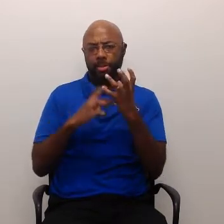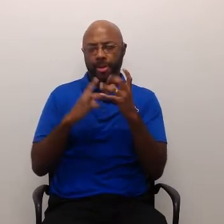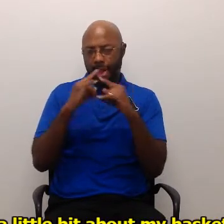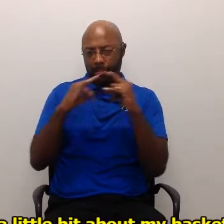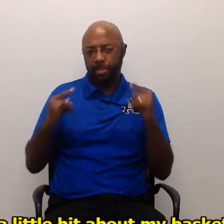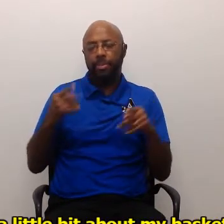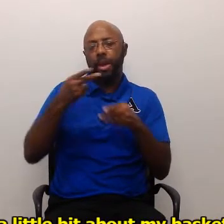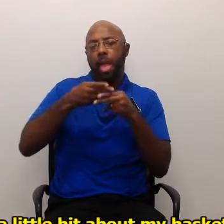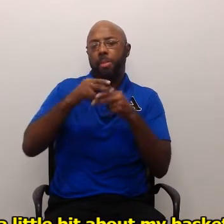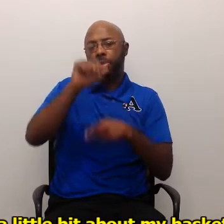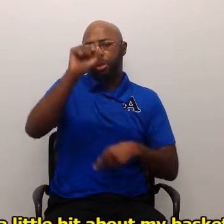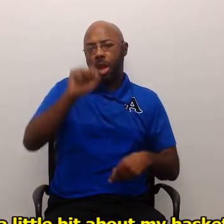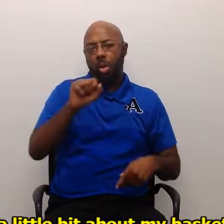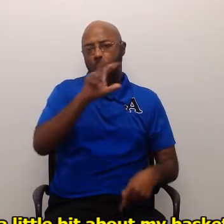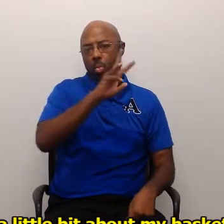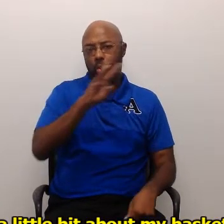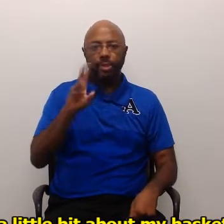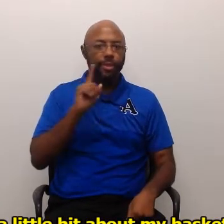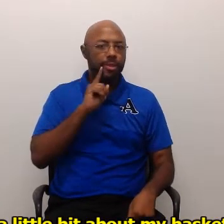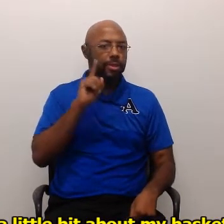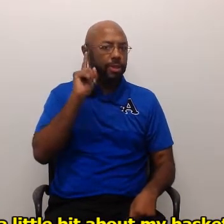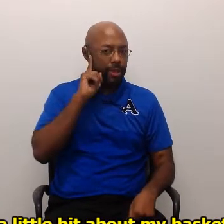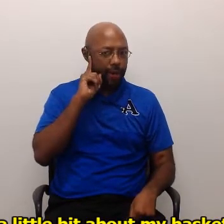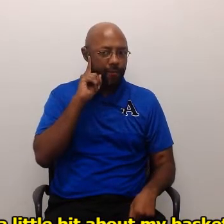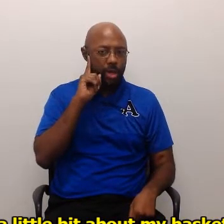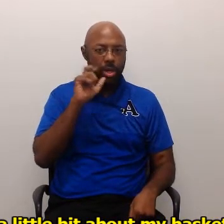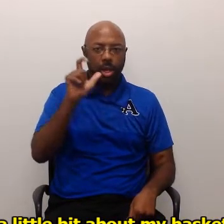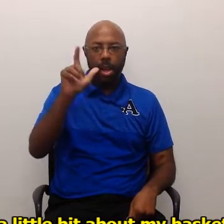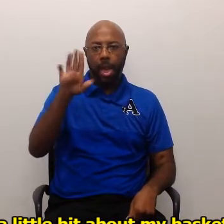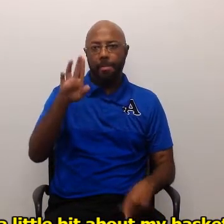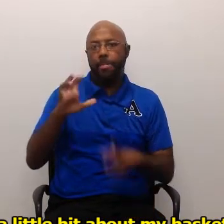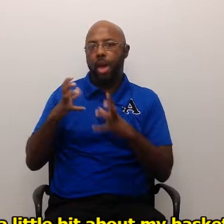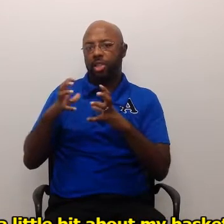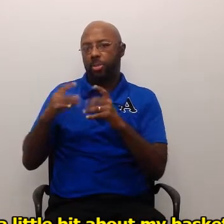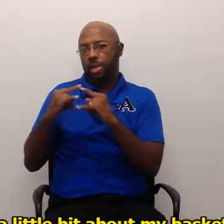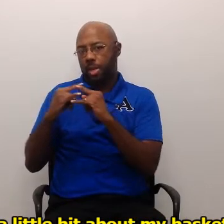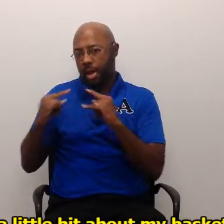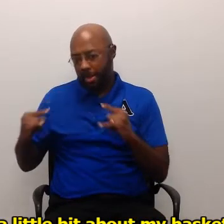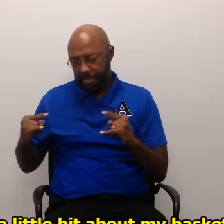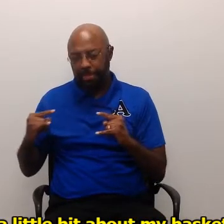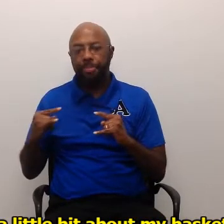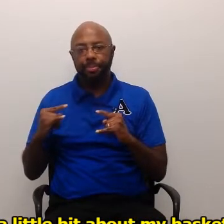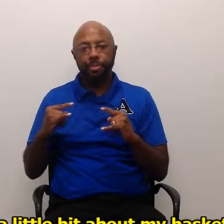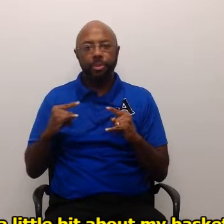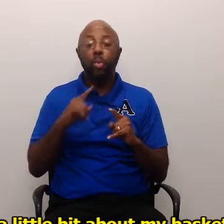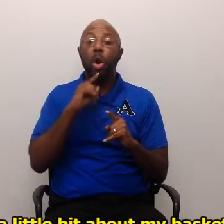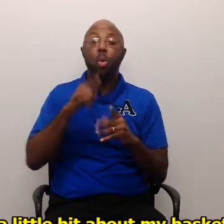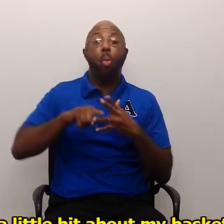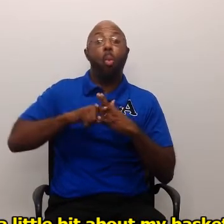I'd like to tell you a little bit about my basketball camp. It's the Southwest Deaf Basketball